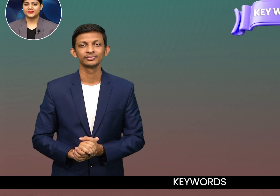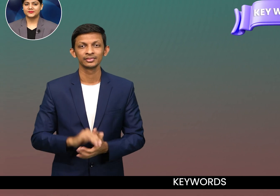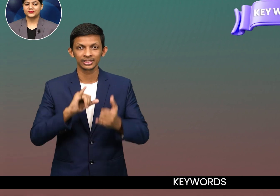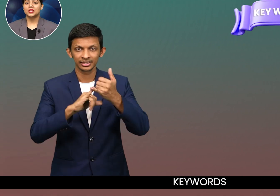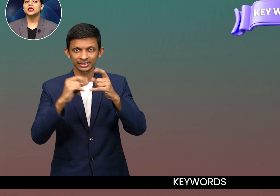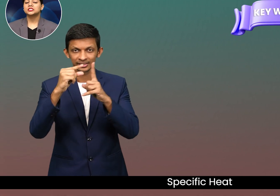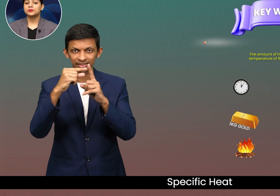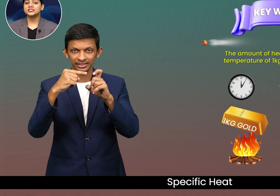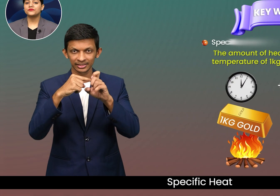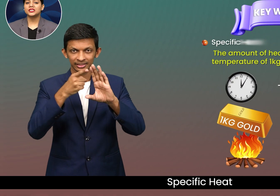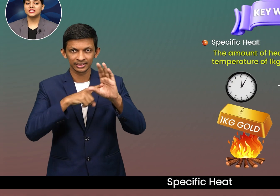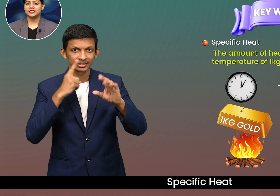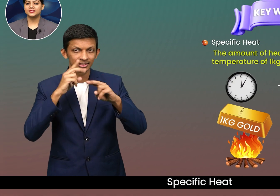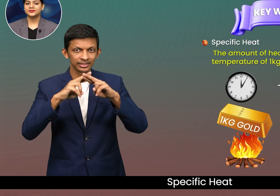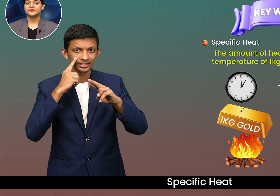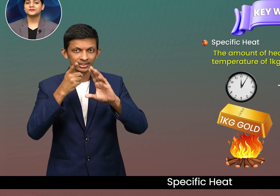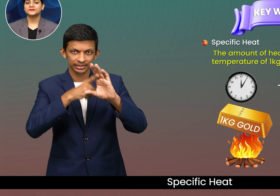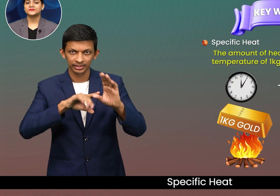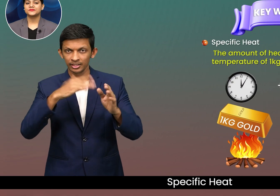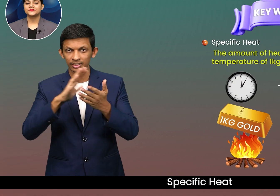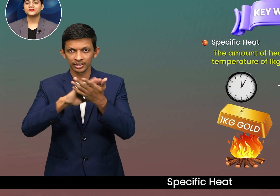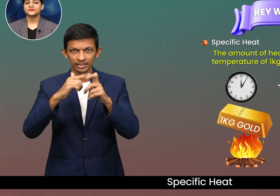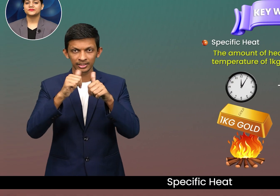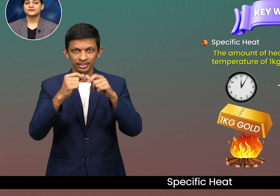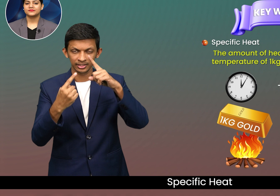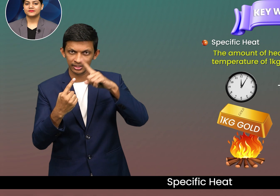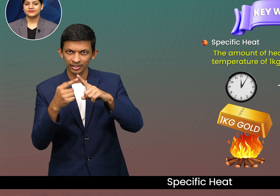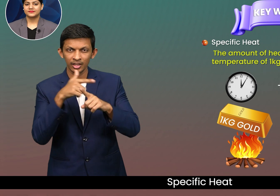keywords, specific heat,